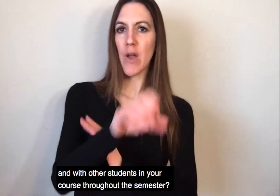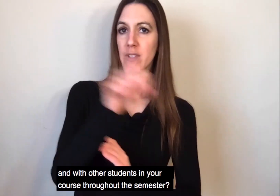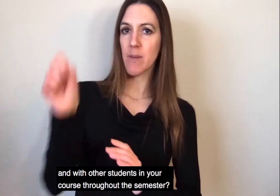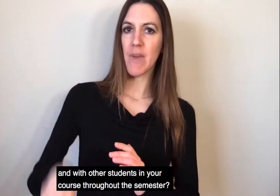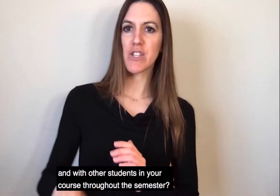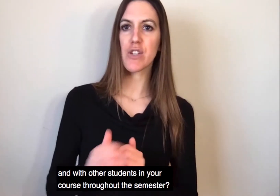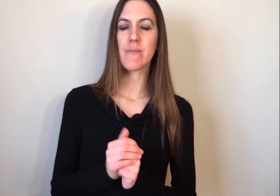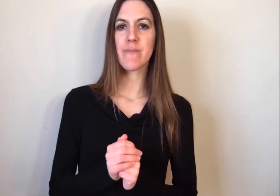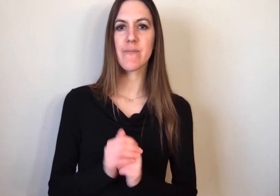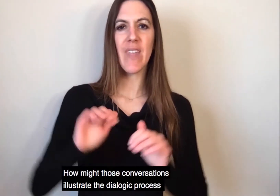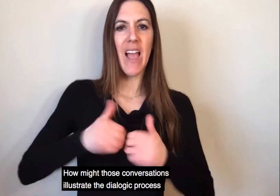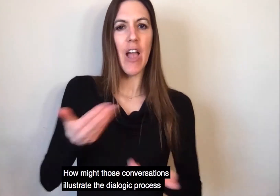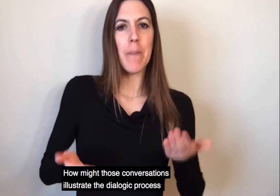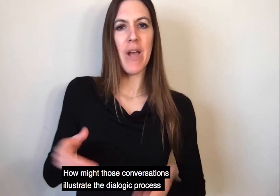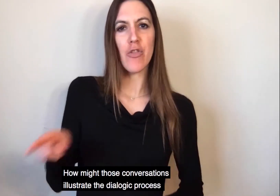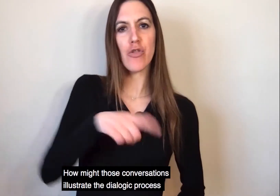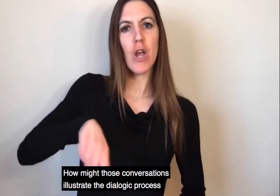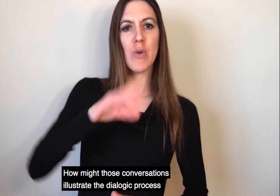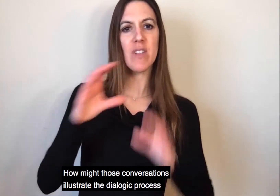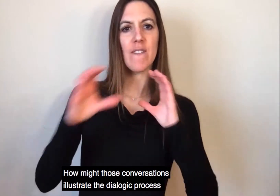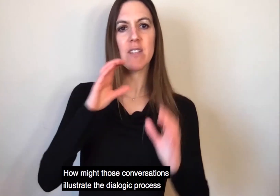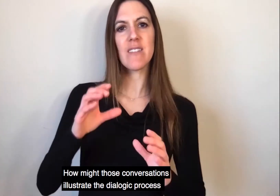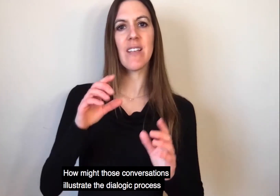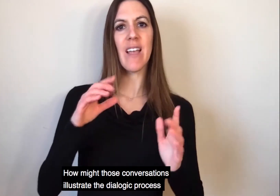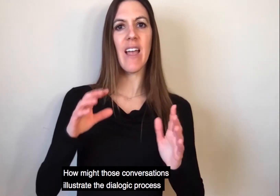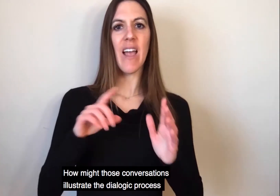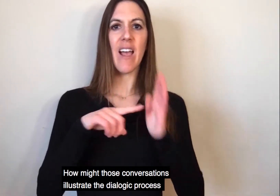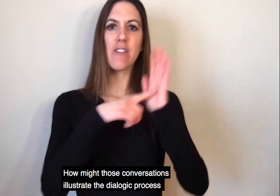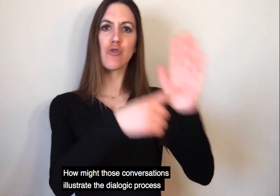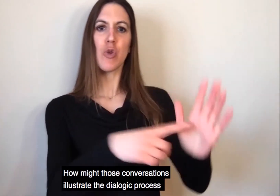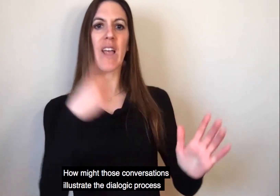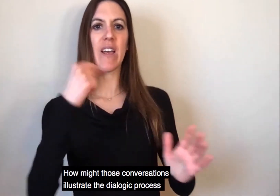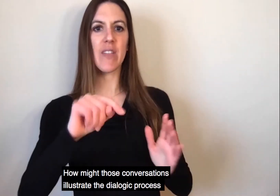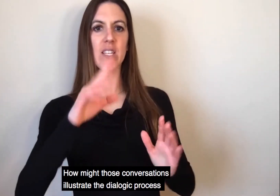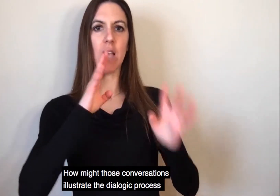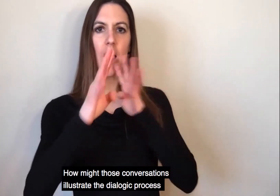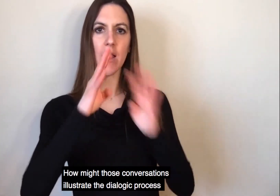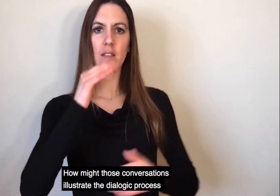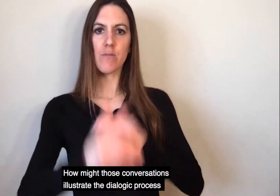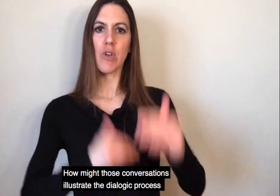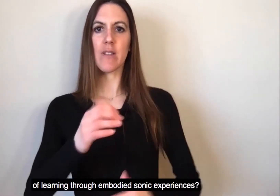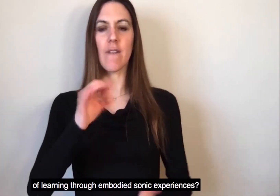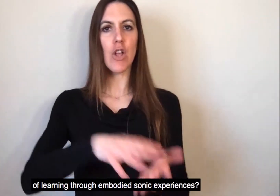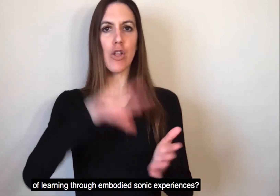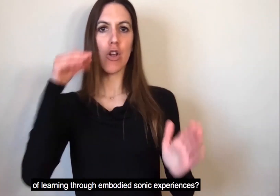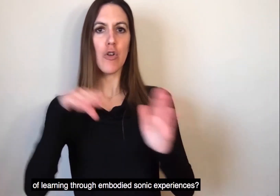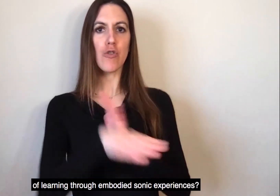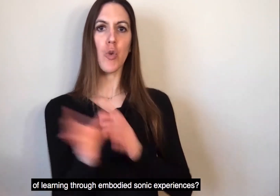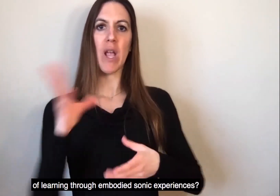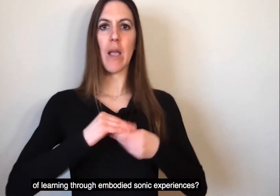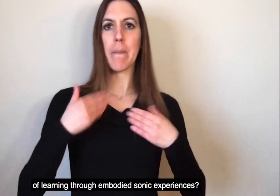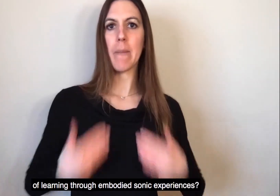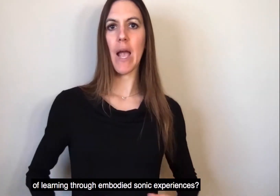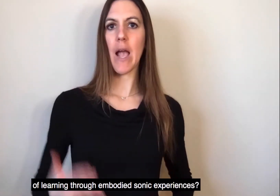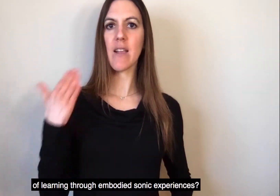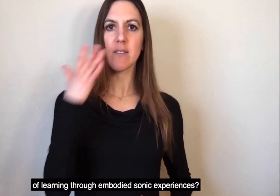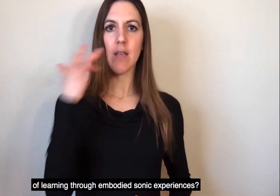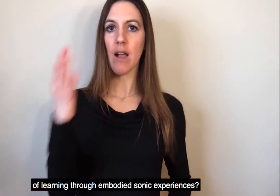semester? How might those conversations illustrate the dialogic process of learning through embodied sonic